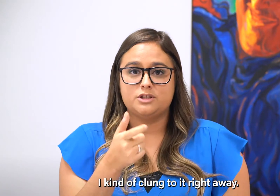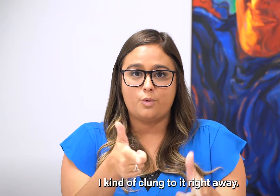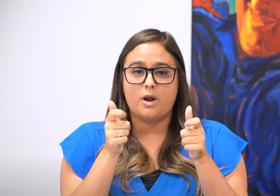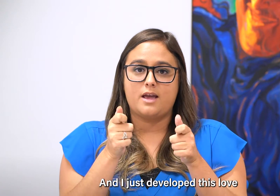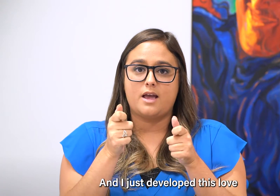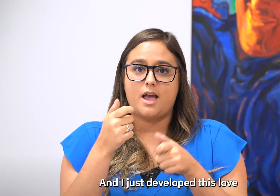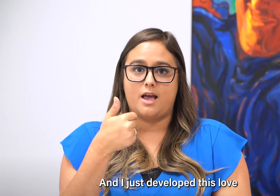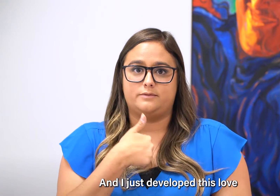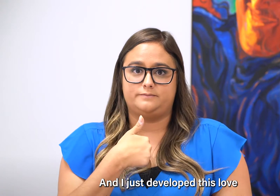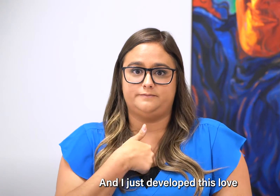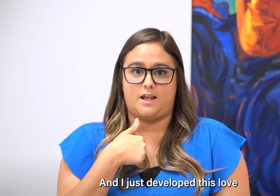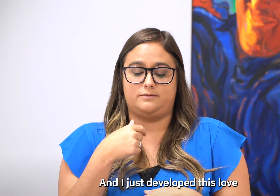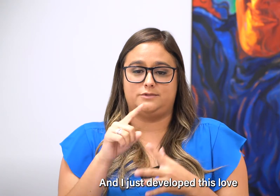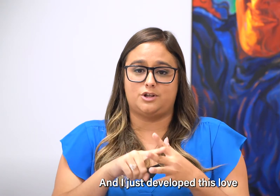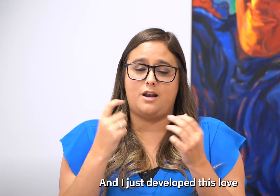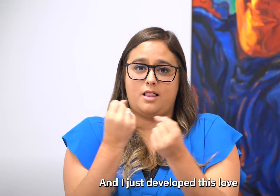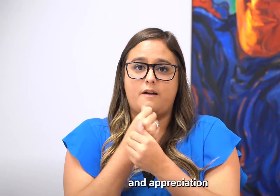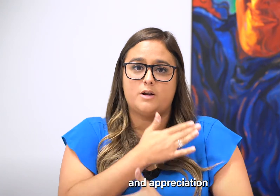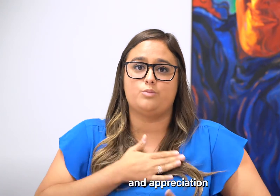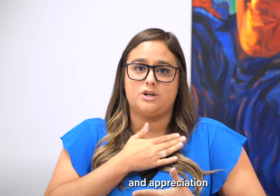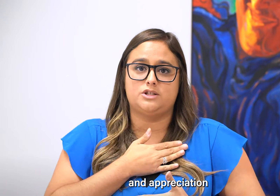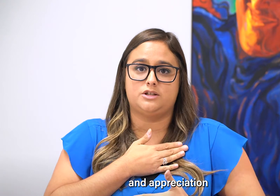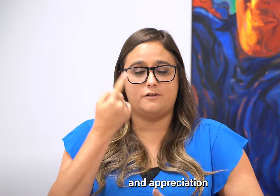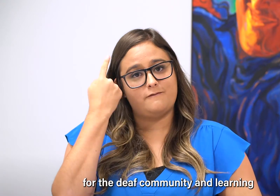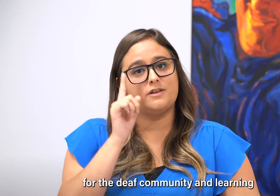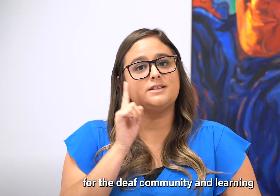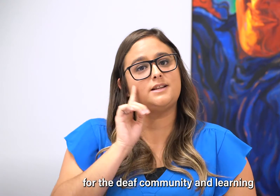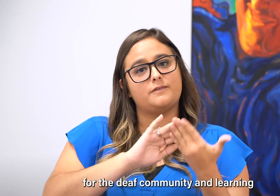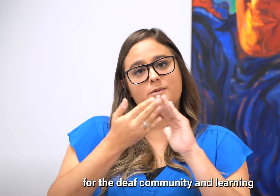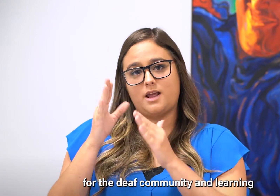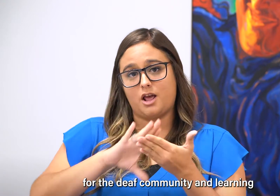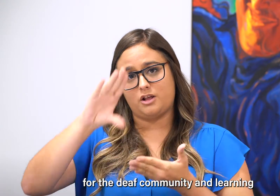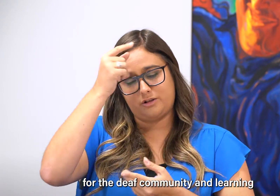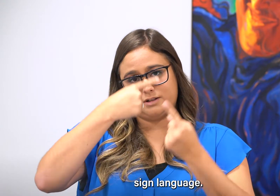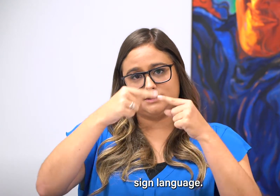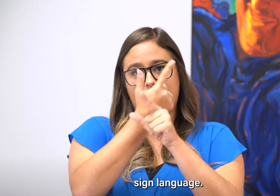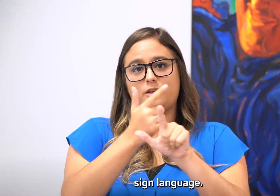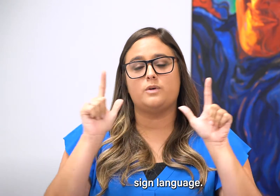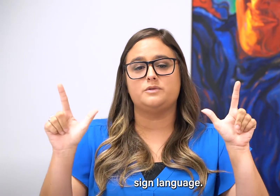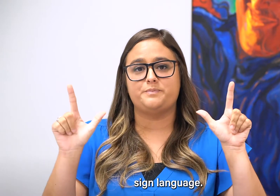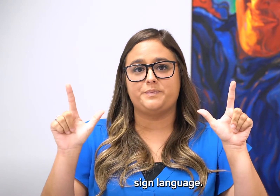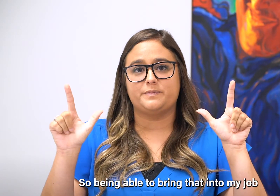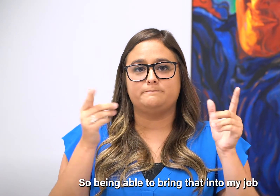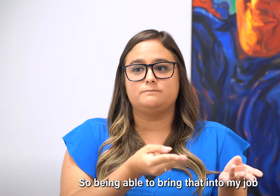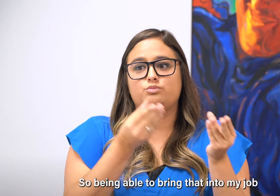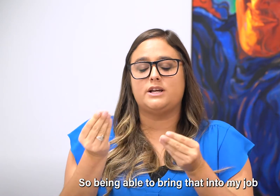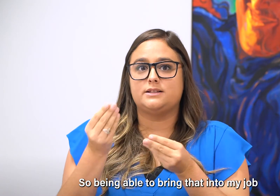away. And I just developed this love and appreciation for the deaf community and learning sign language. So being